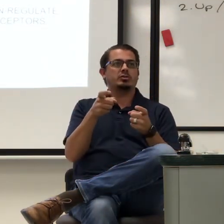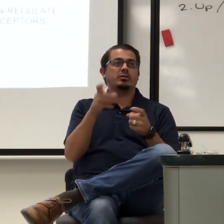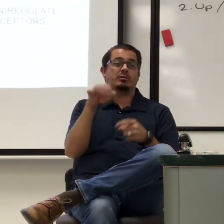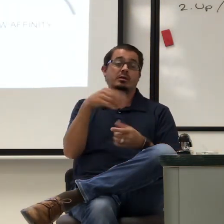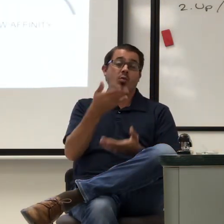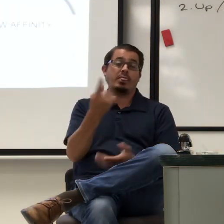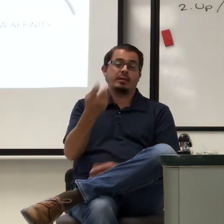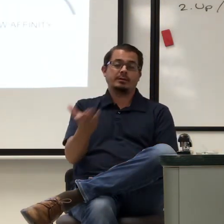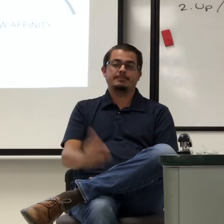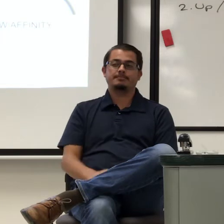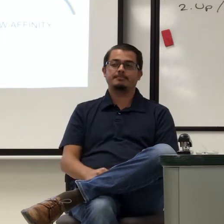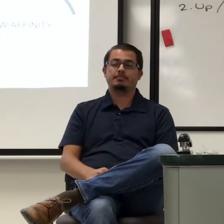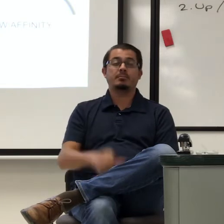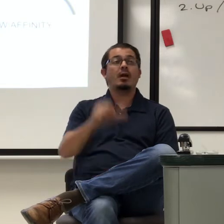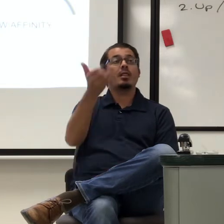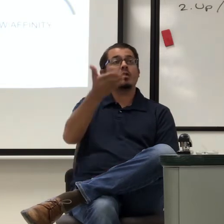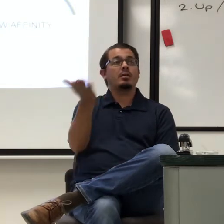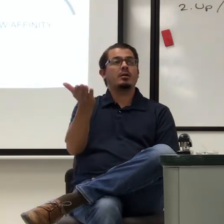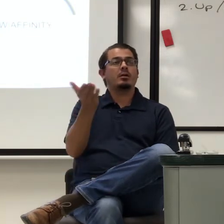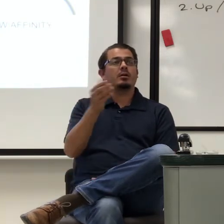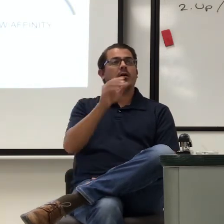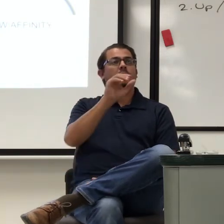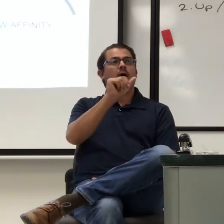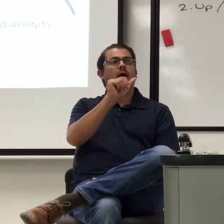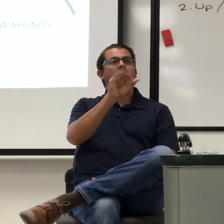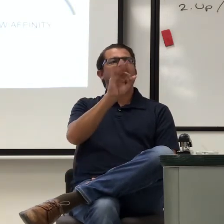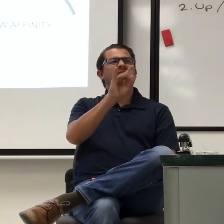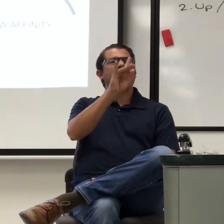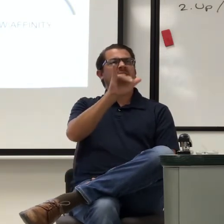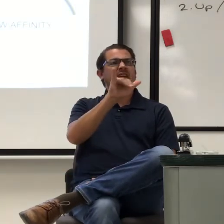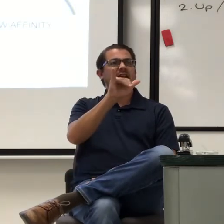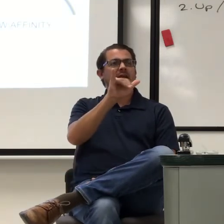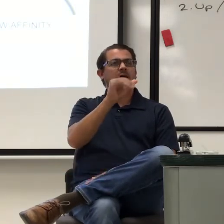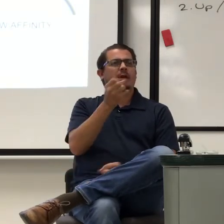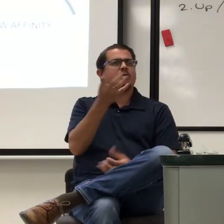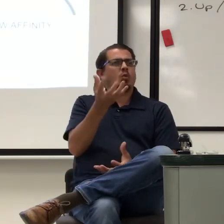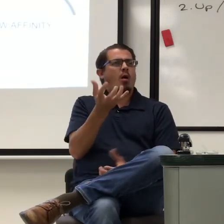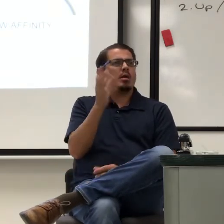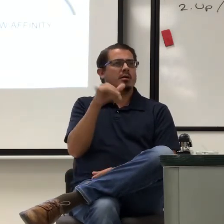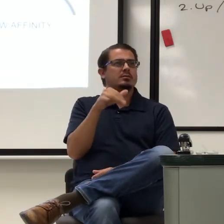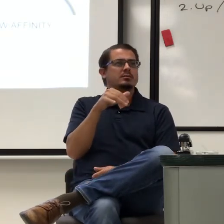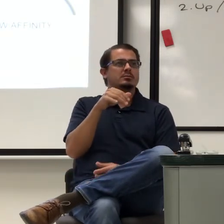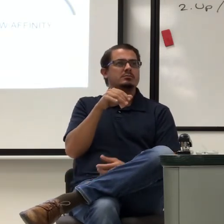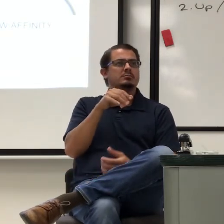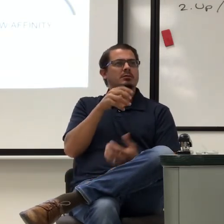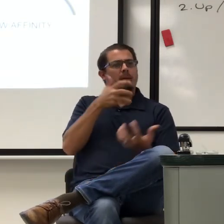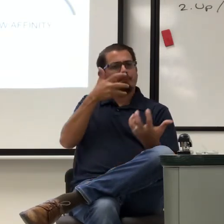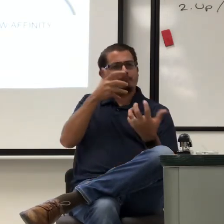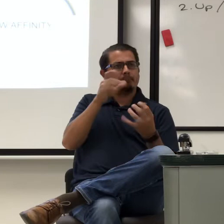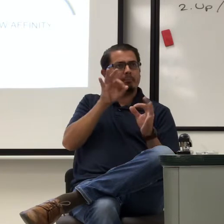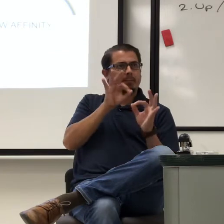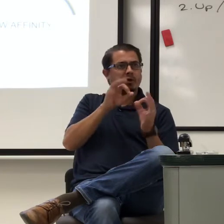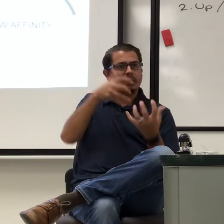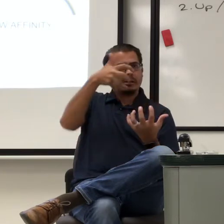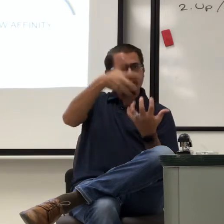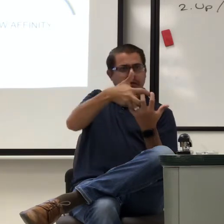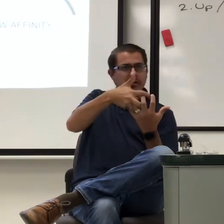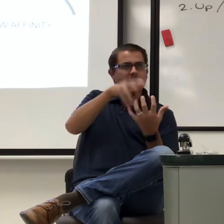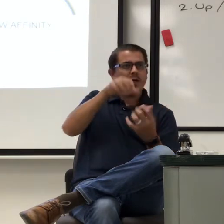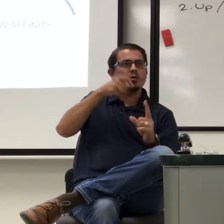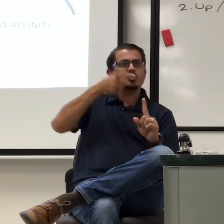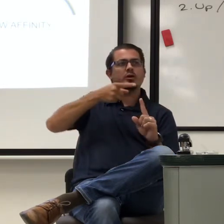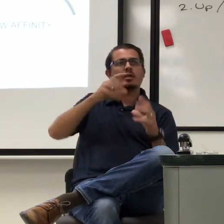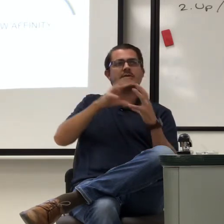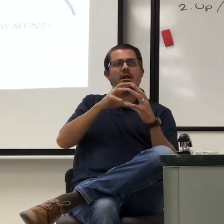there? Another factor is affinity. This is desirable. There's a nice tight fit. Because that'll trigger the intracellular